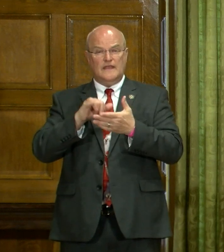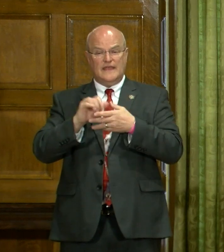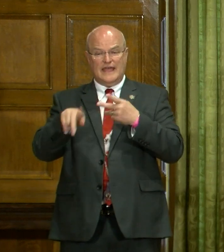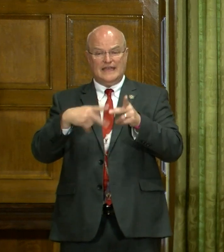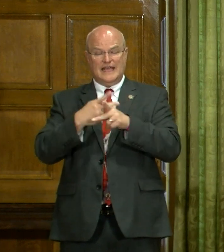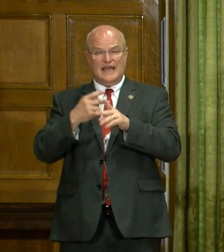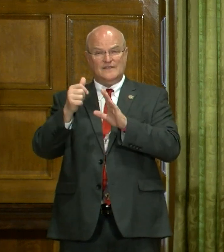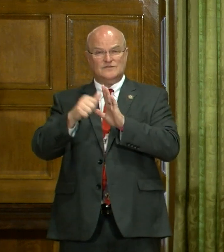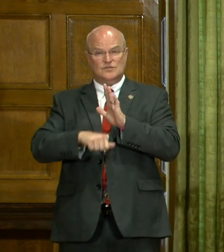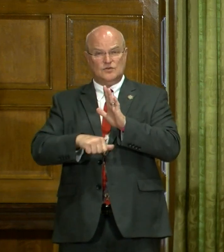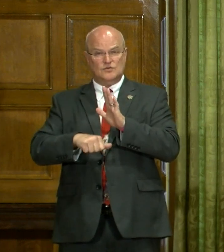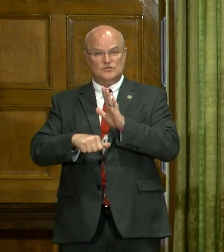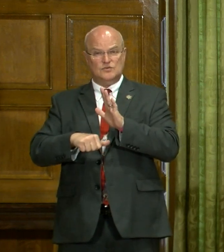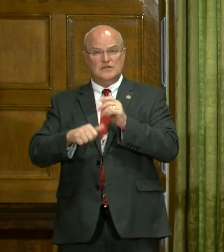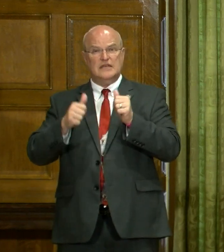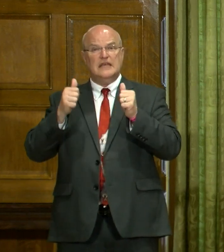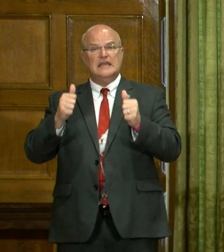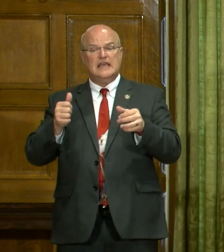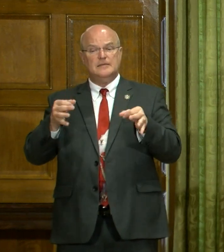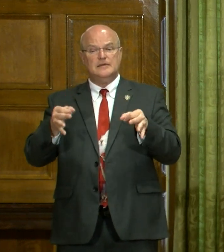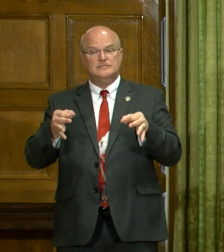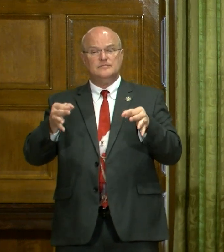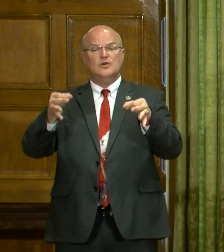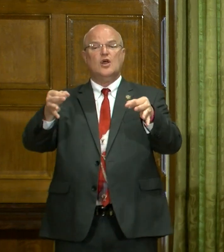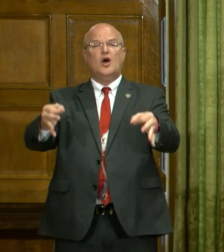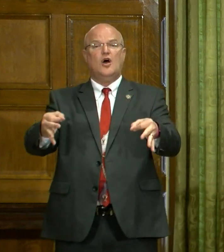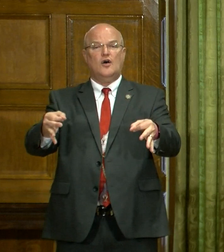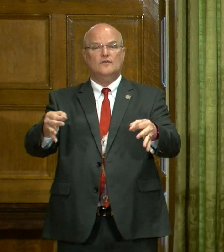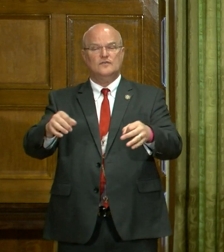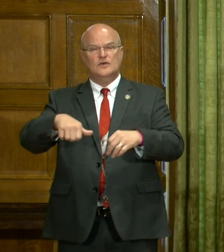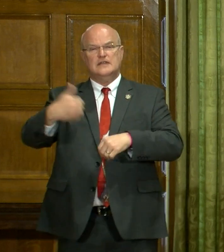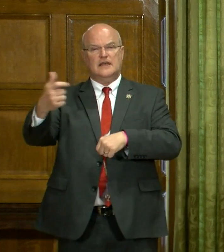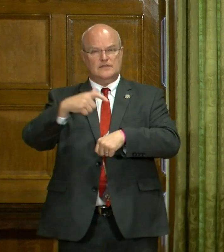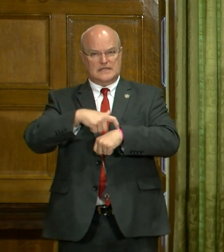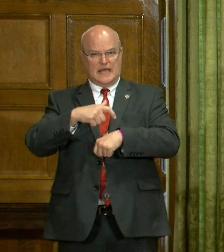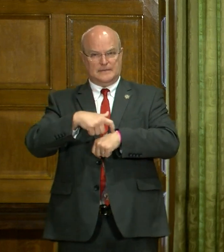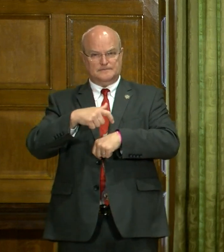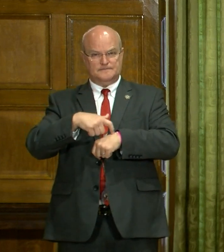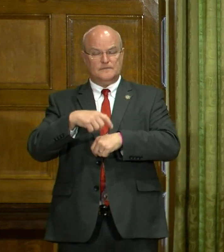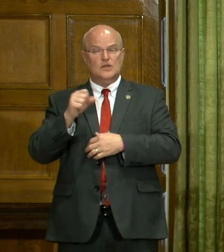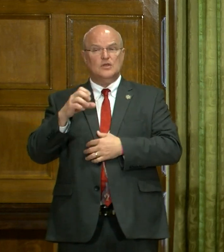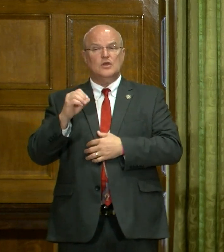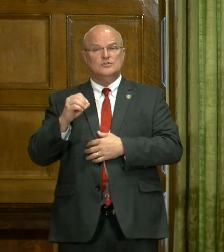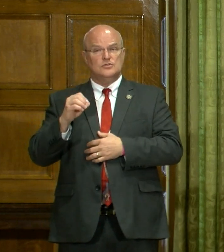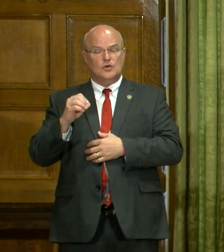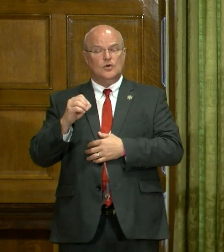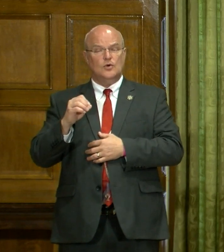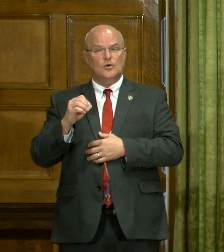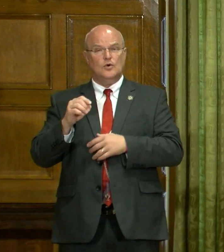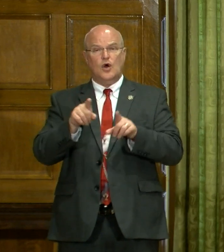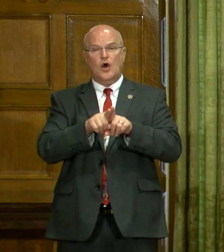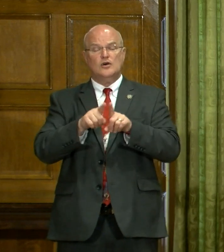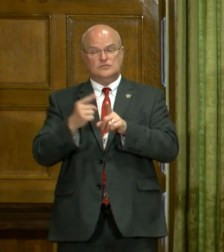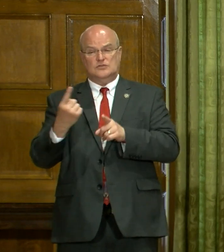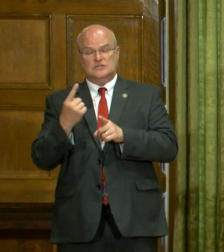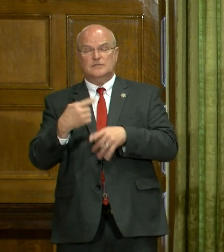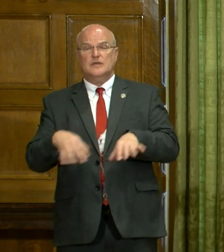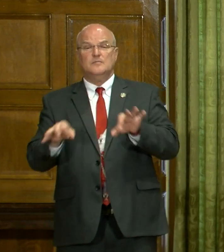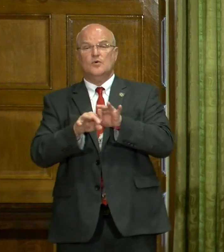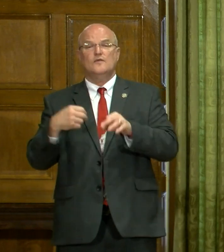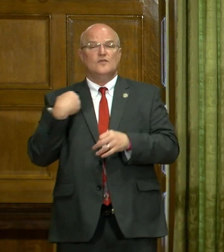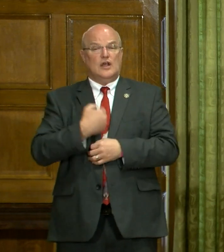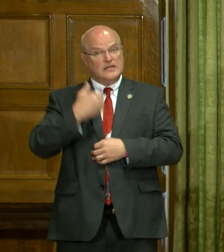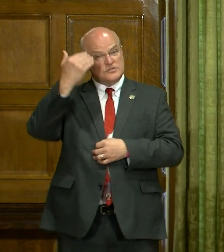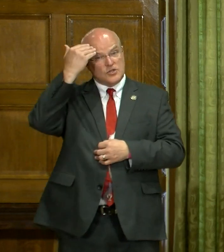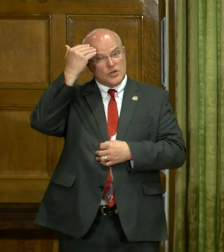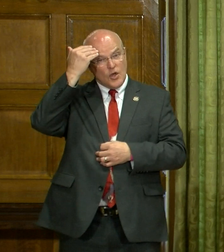kind of surgery and procedure can be put off to a different time. And so it's also something very important for